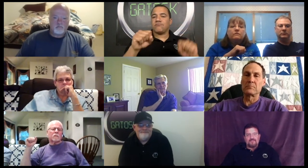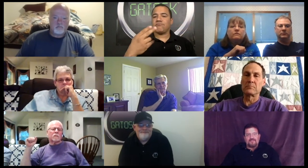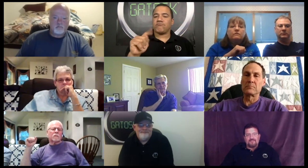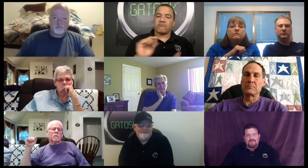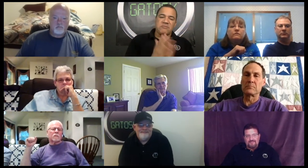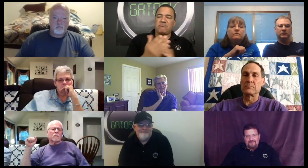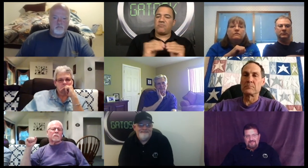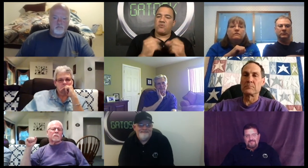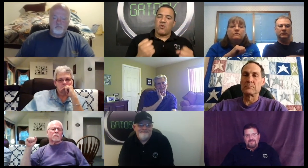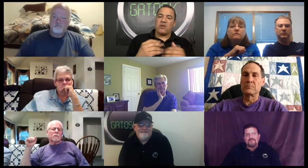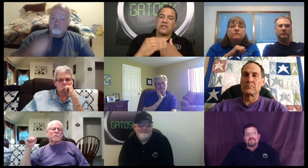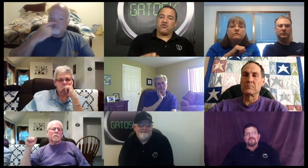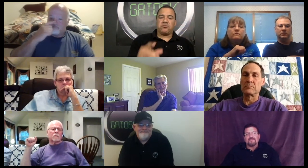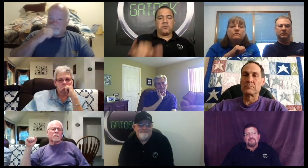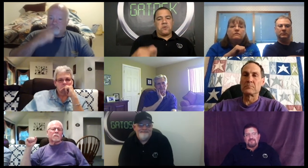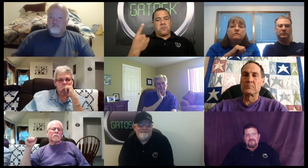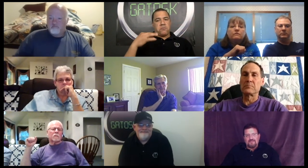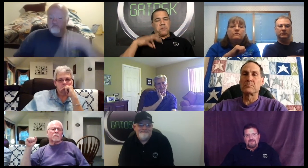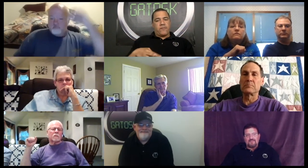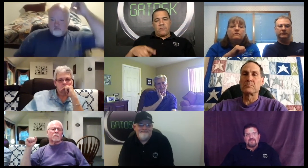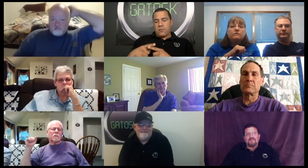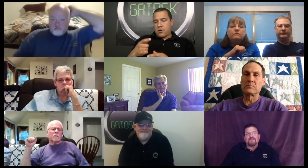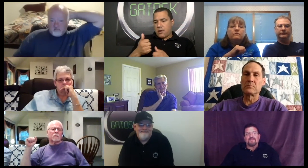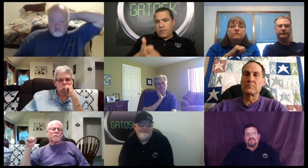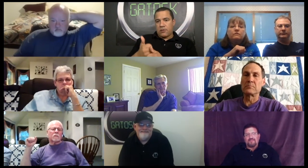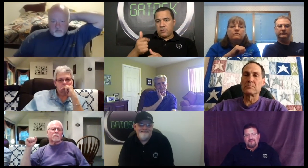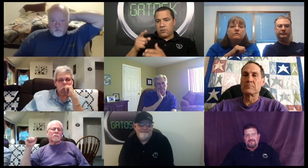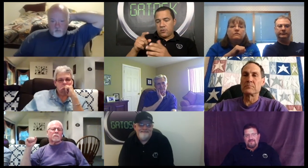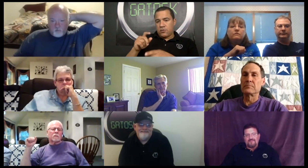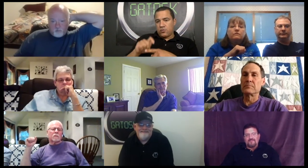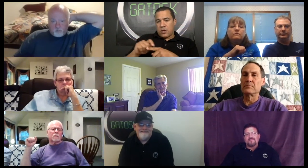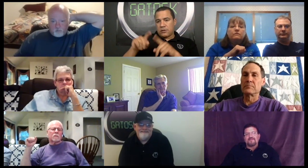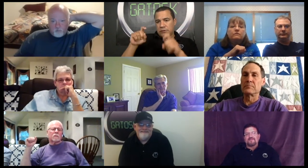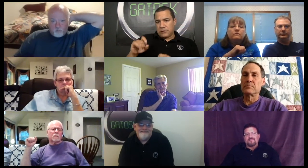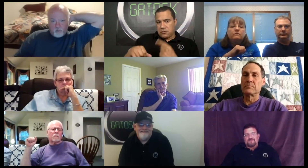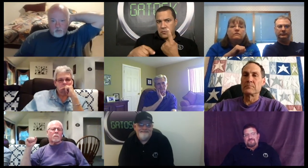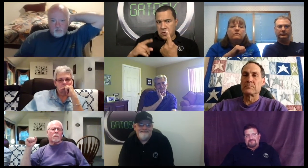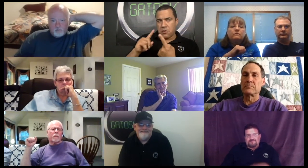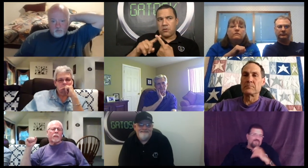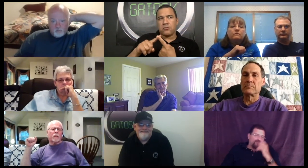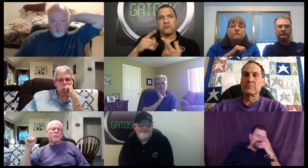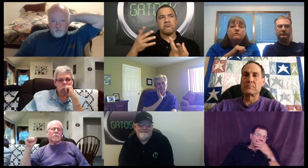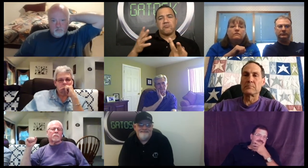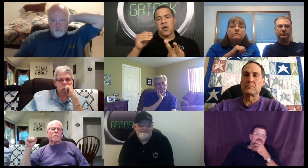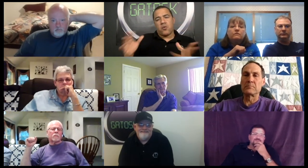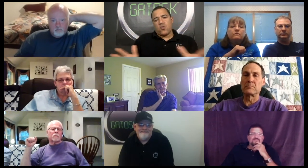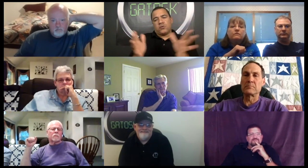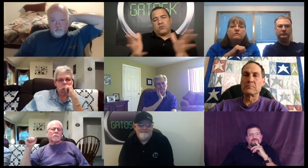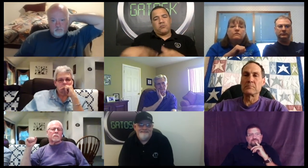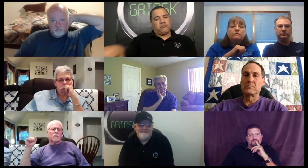things, then you are able to host and become a stronger leader. That's one of the benefits of complying with the training, the testing.